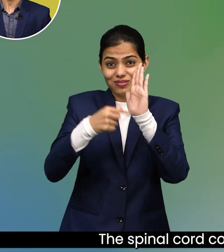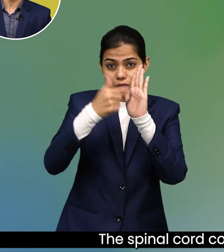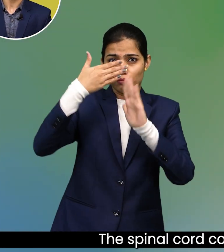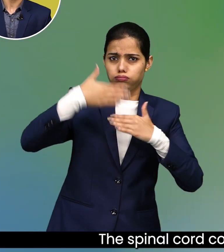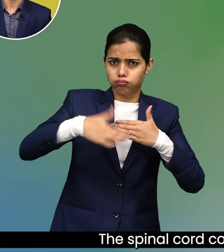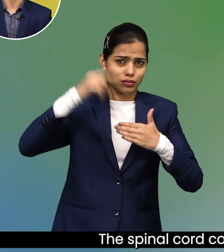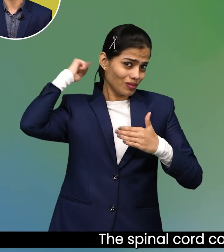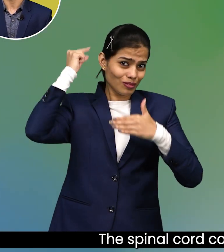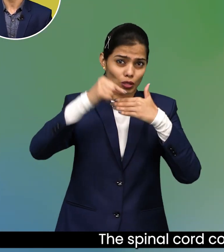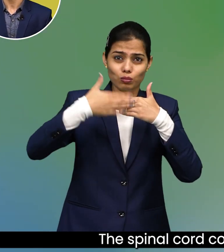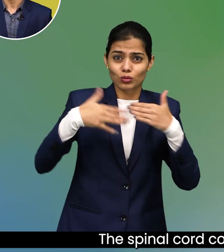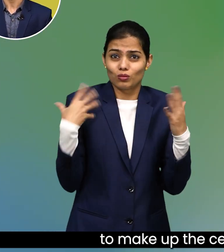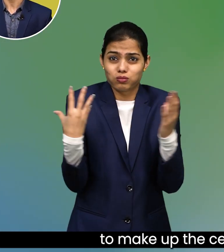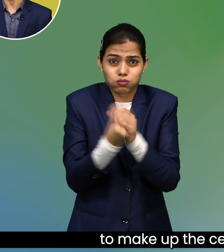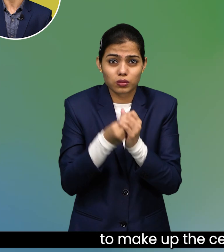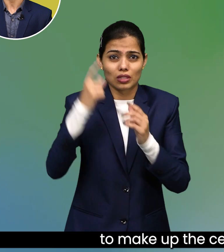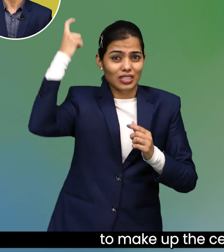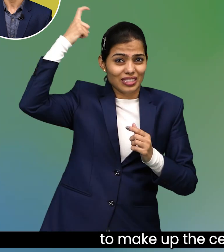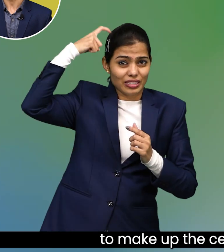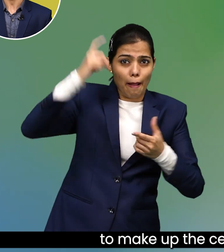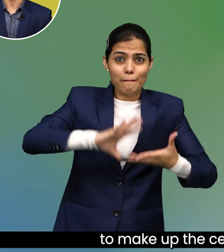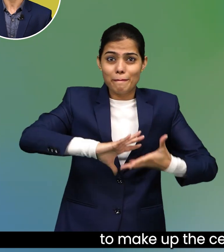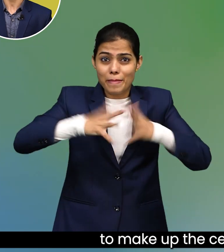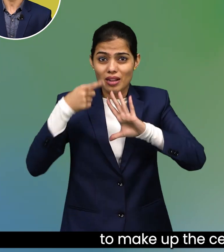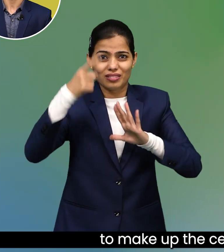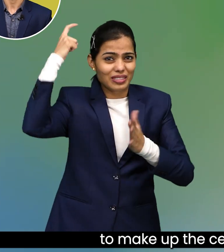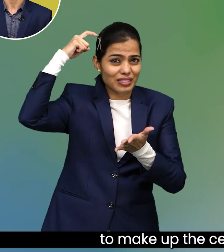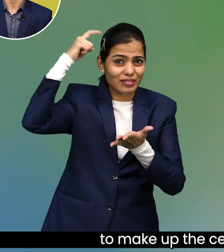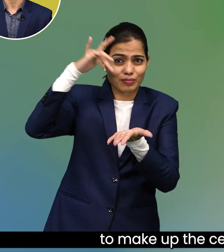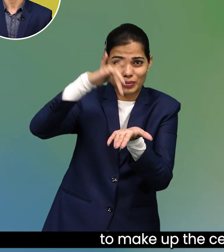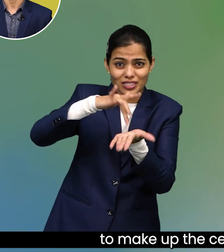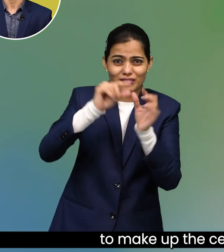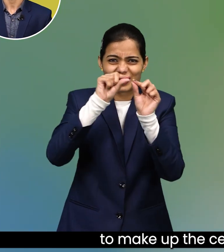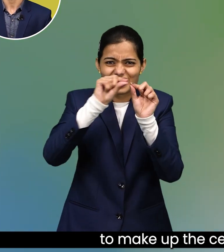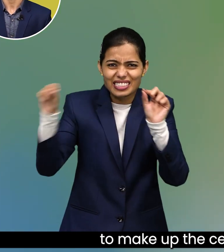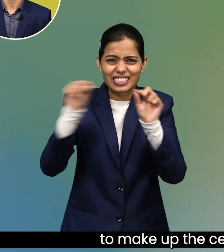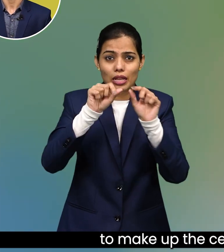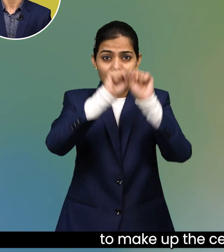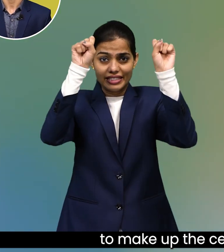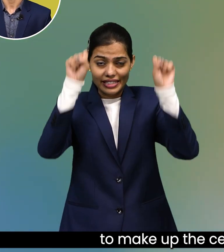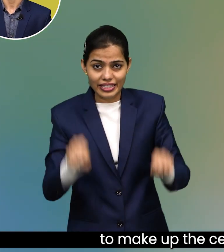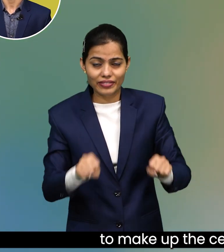cord continues with the brain to make the central nervous system.